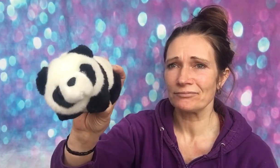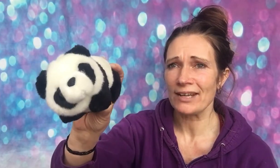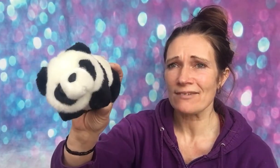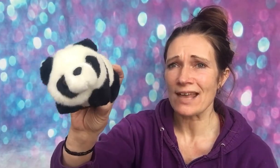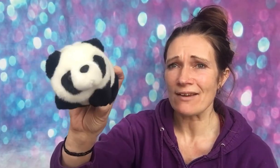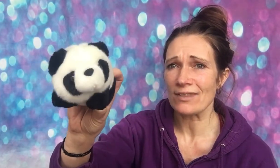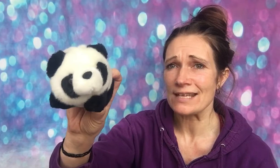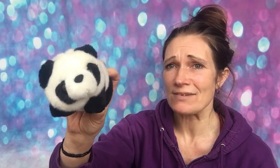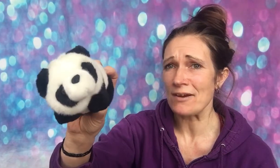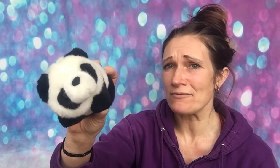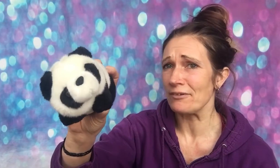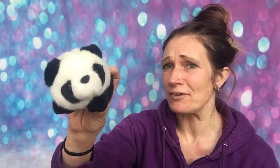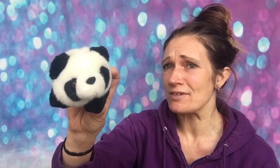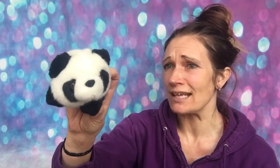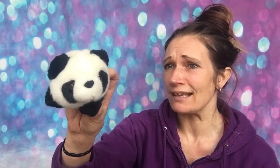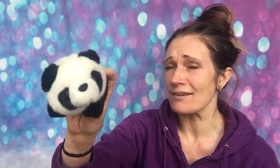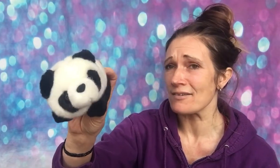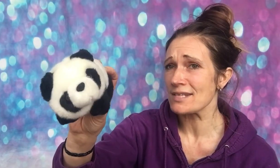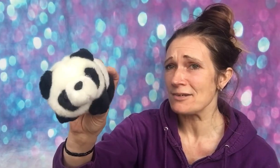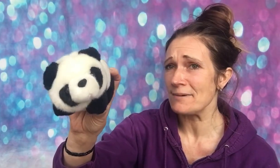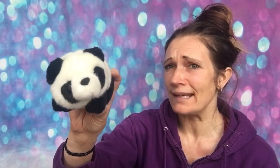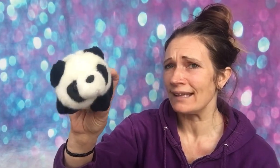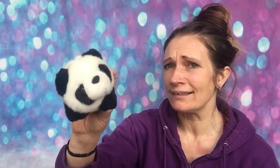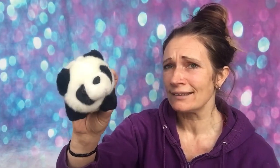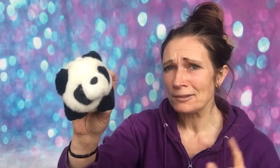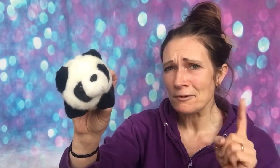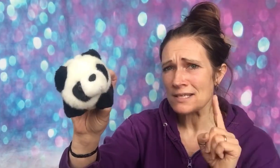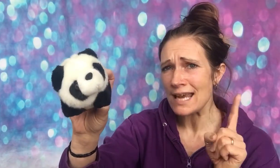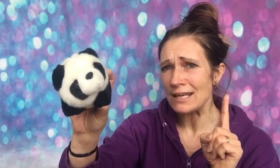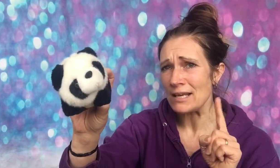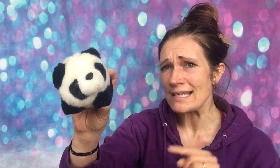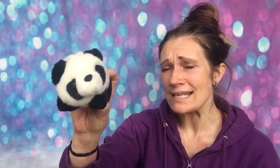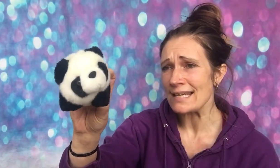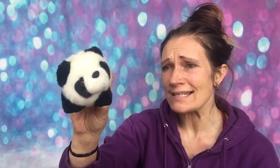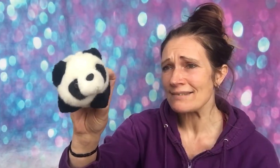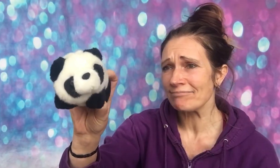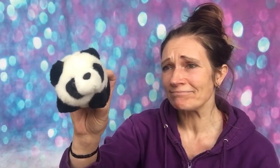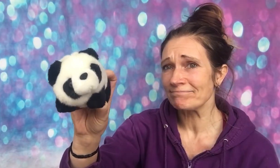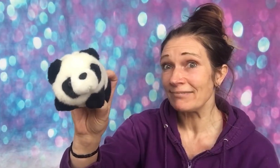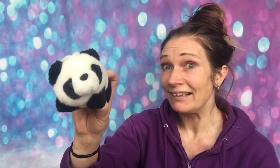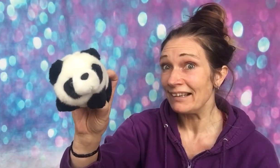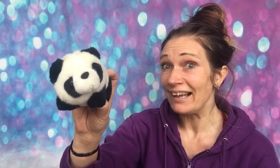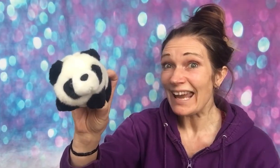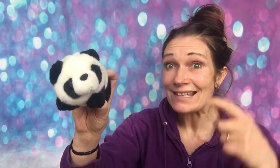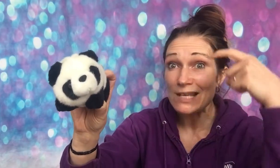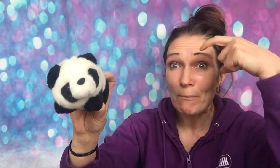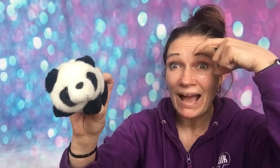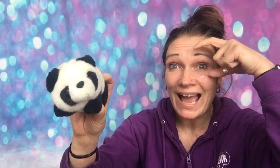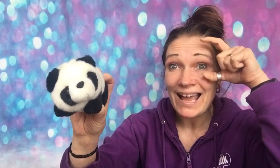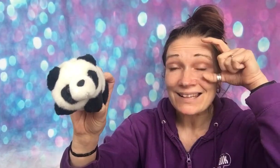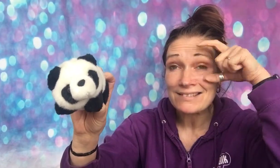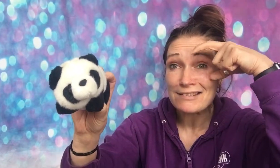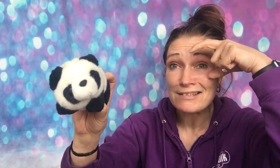don't have these out very often in class, do we? What animal is it? It's a